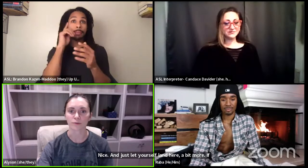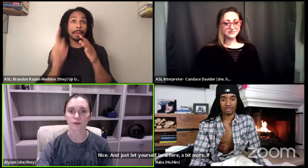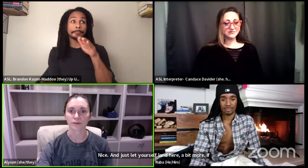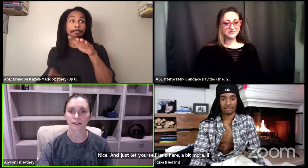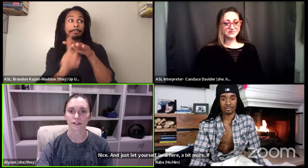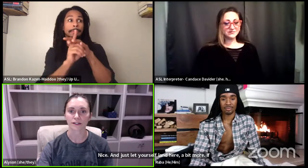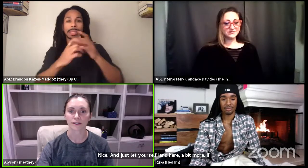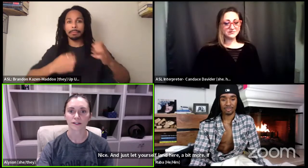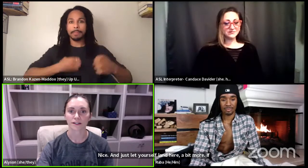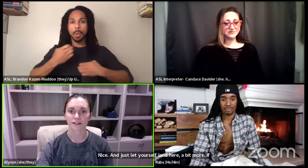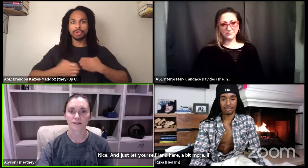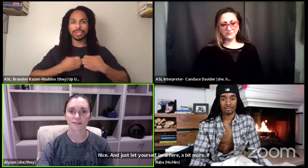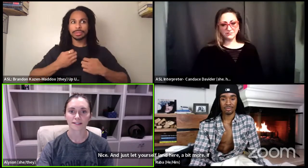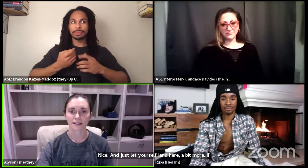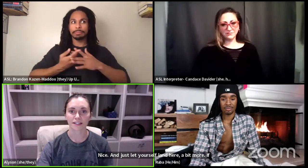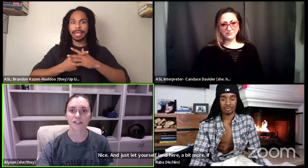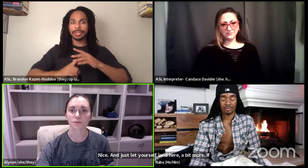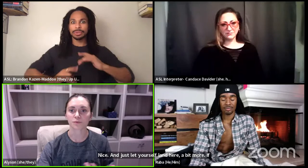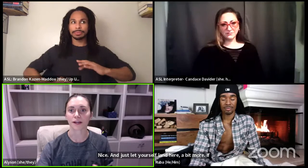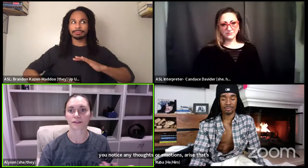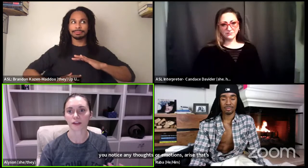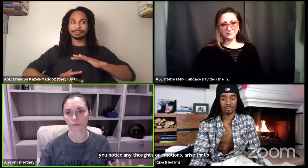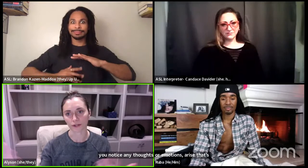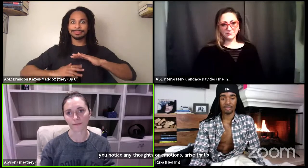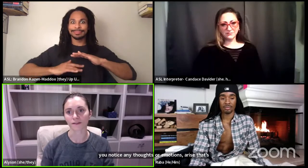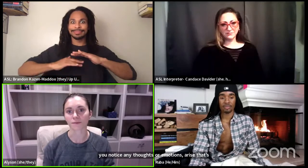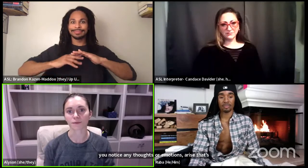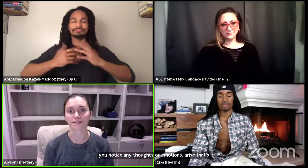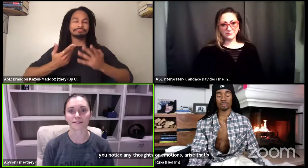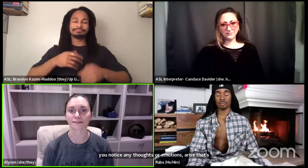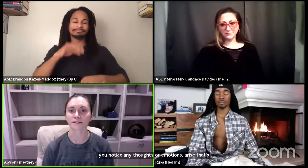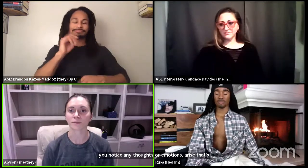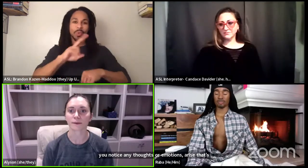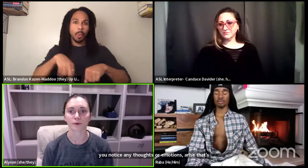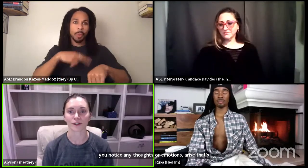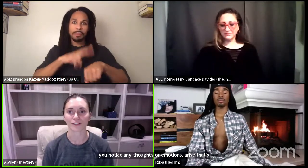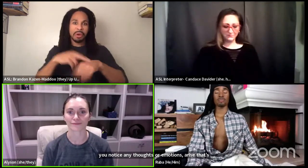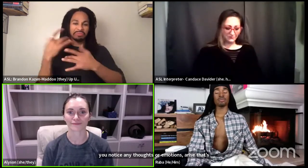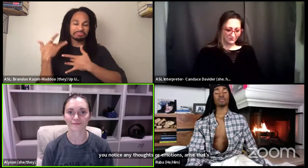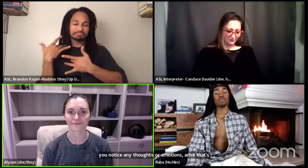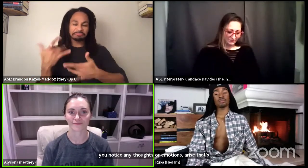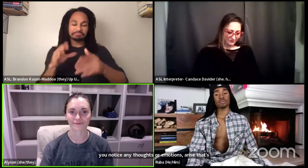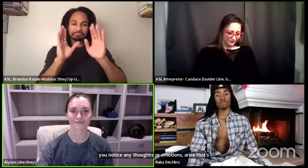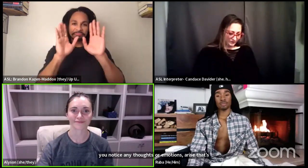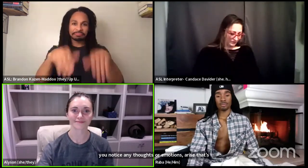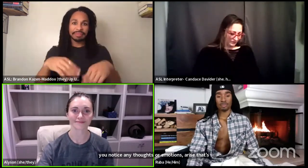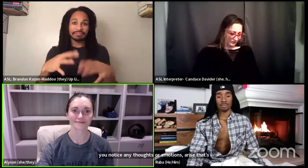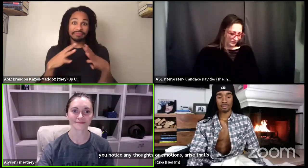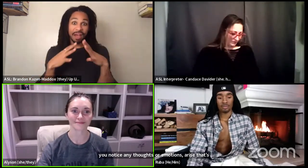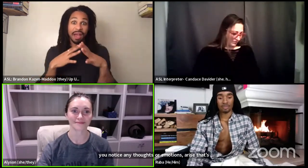totally normal. Just let each breath help you come into the present a little bit more.